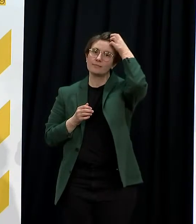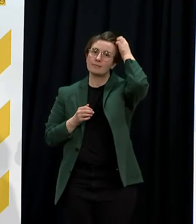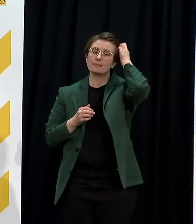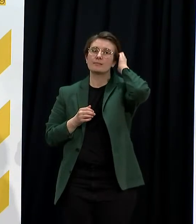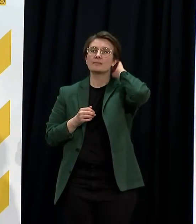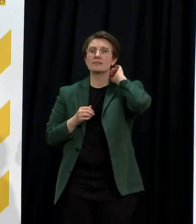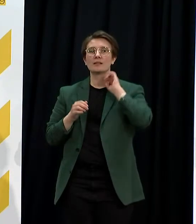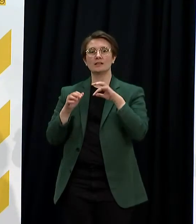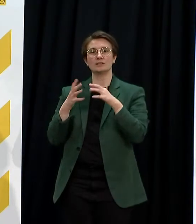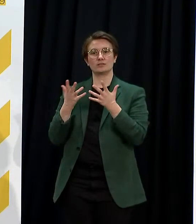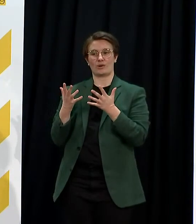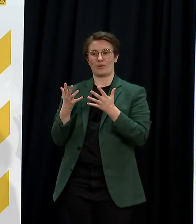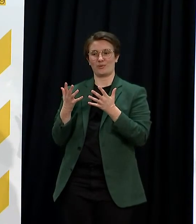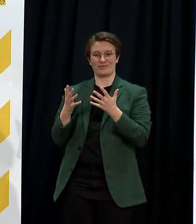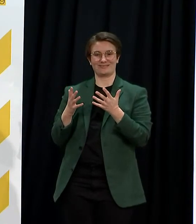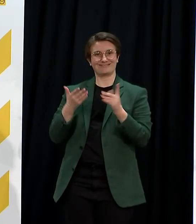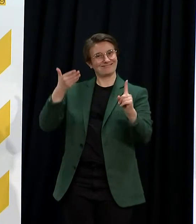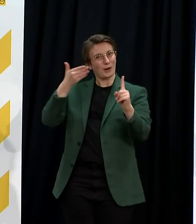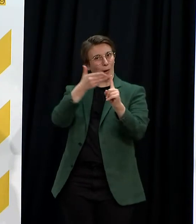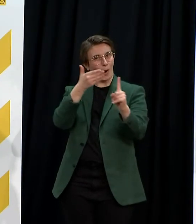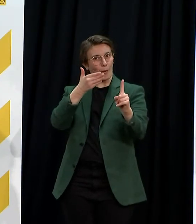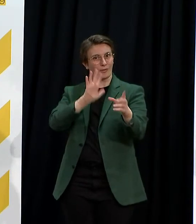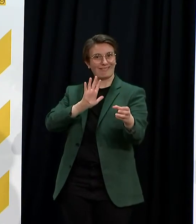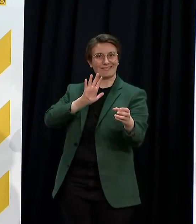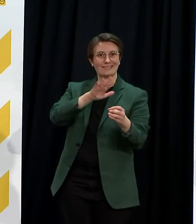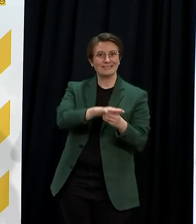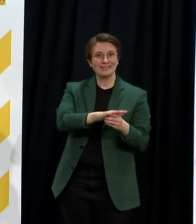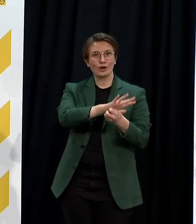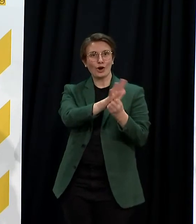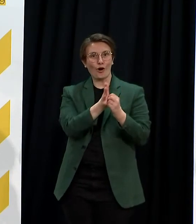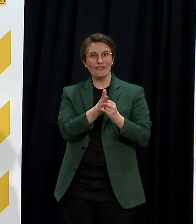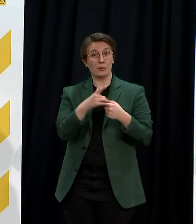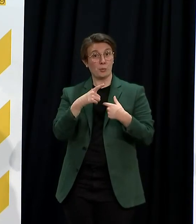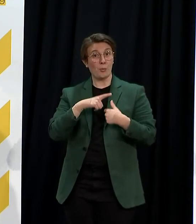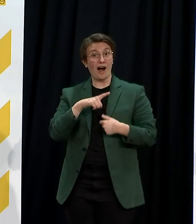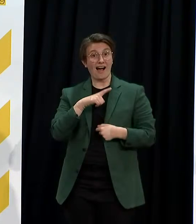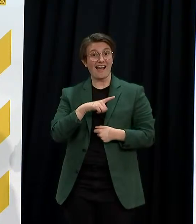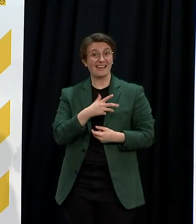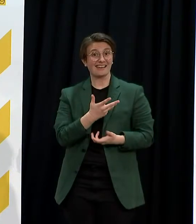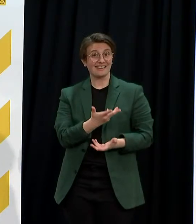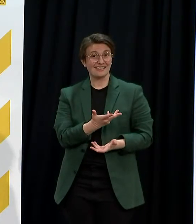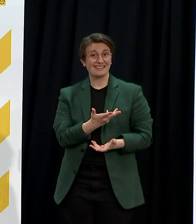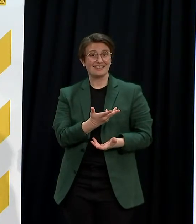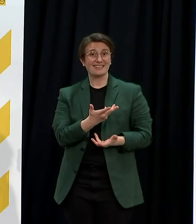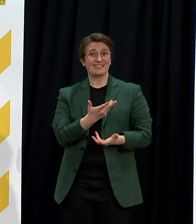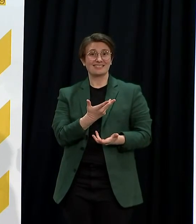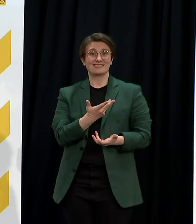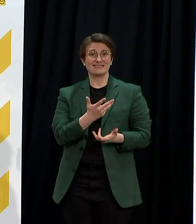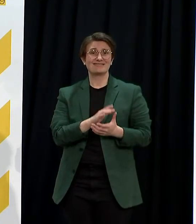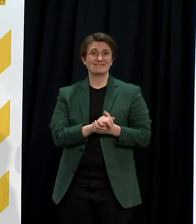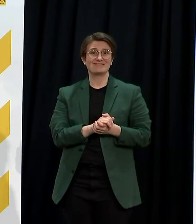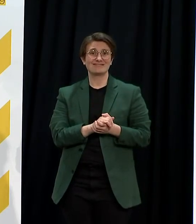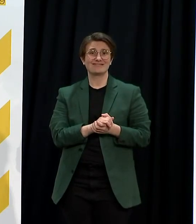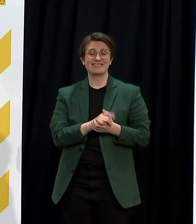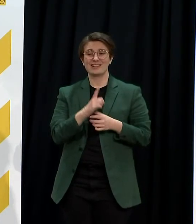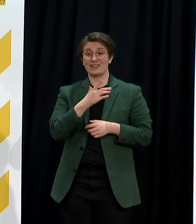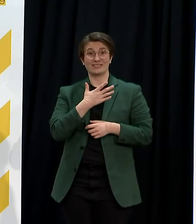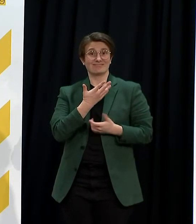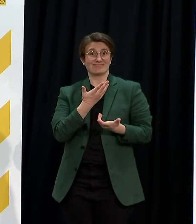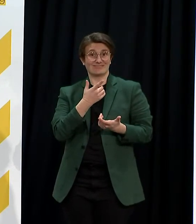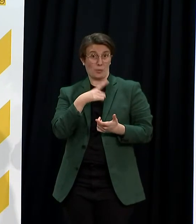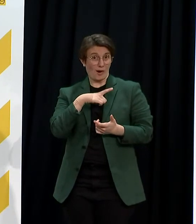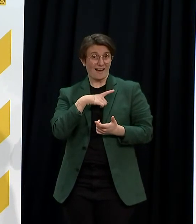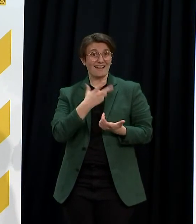we have this goal of winning the battle against Delta in this scenario, and that is so that we can